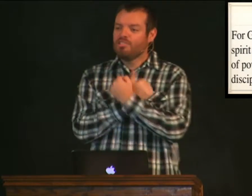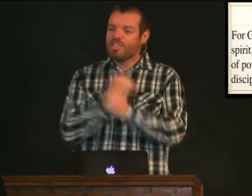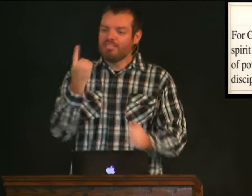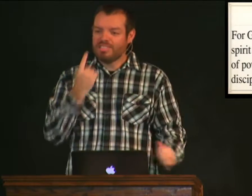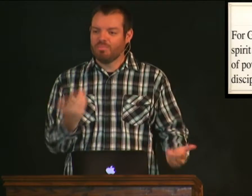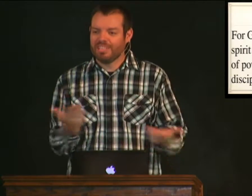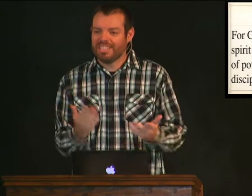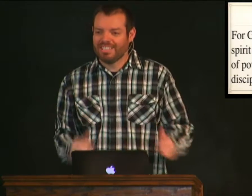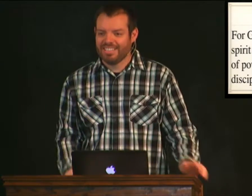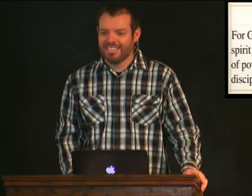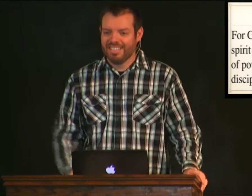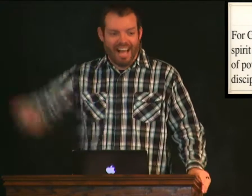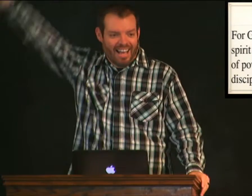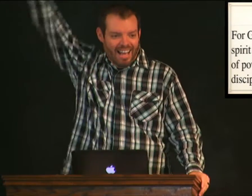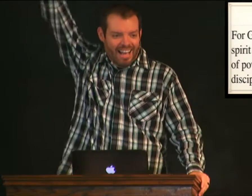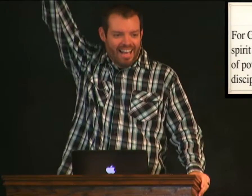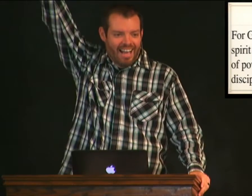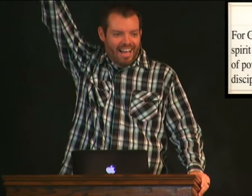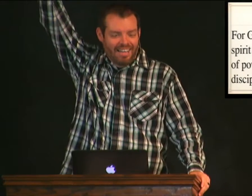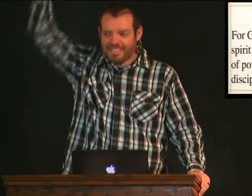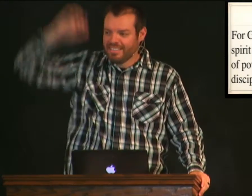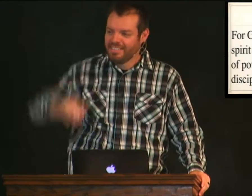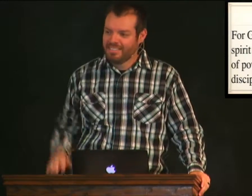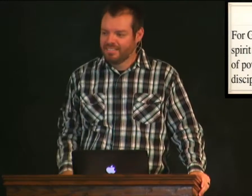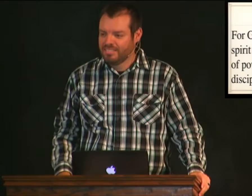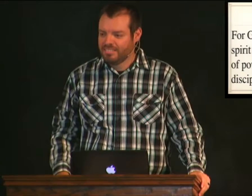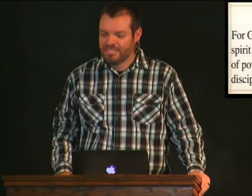How many of you love someone here?